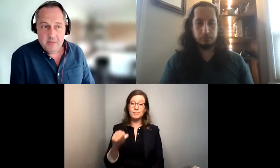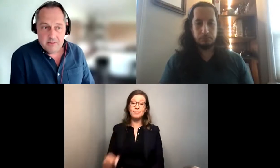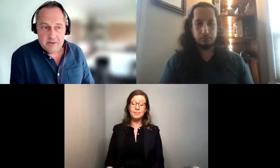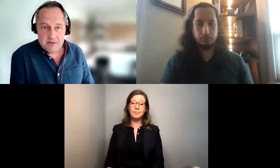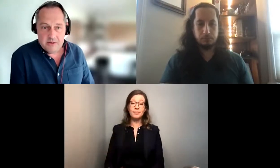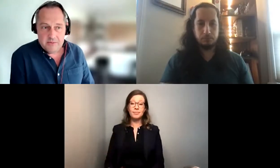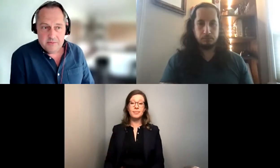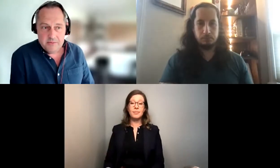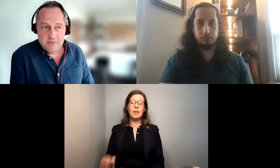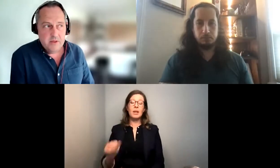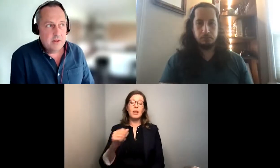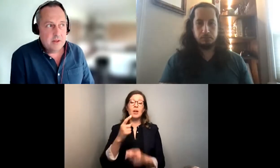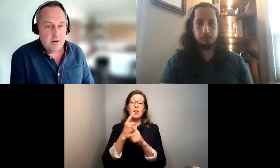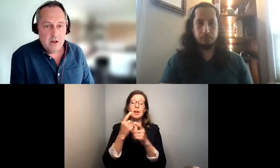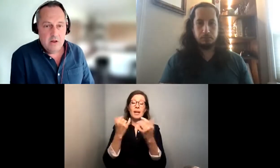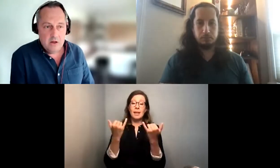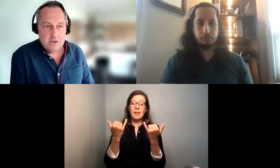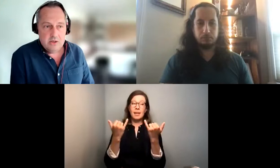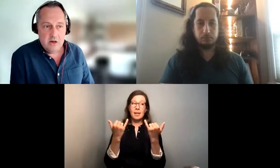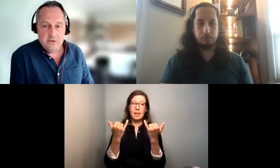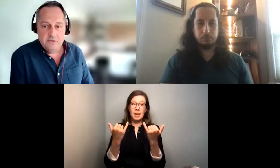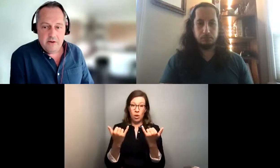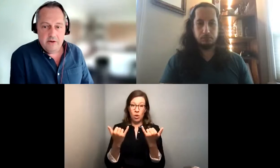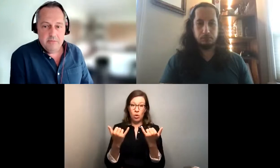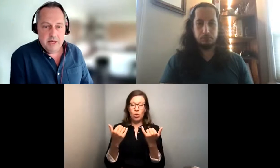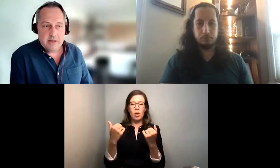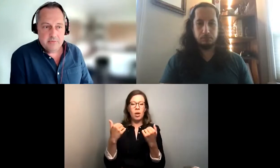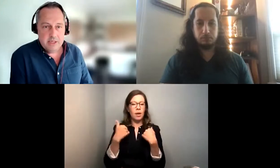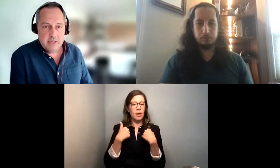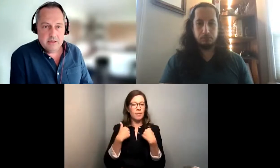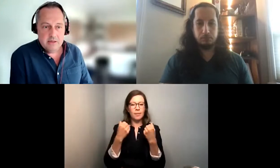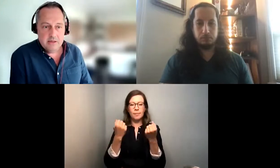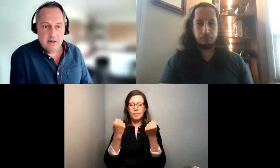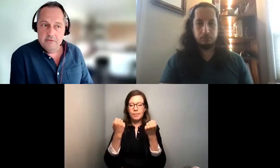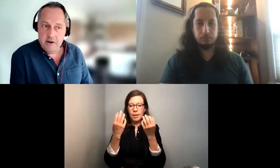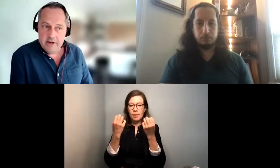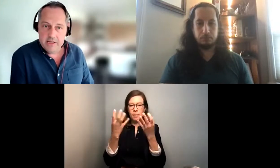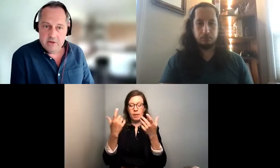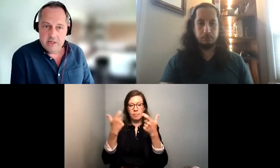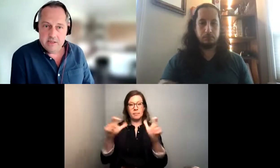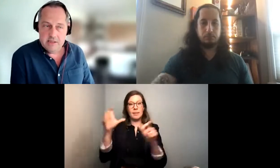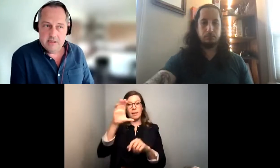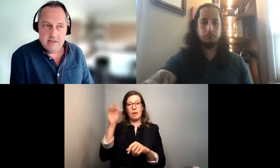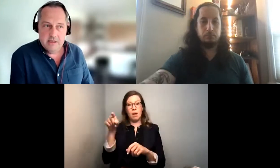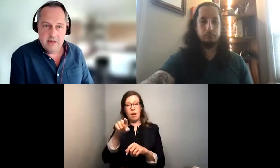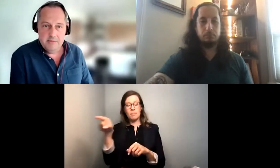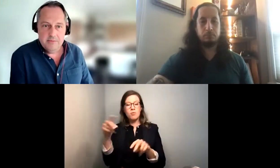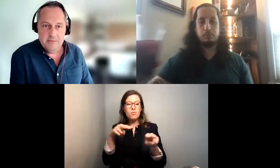At the moment, there are lots of very big companies that are very